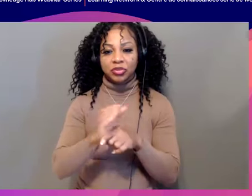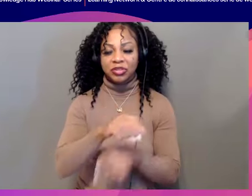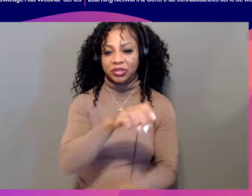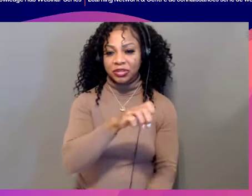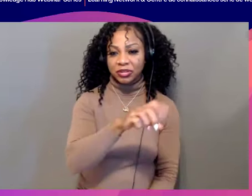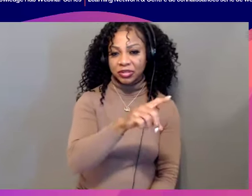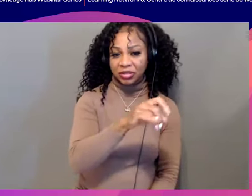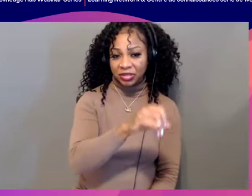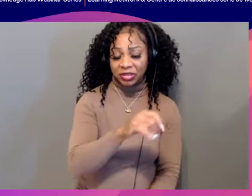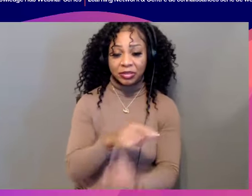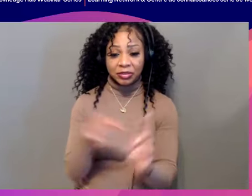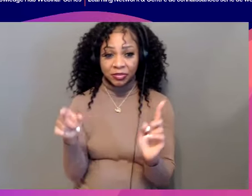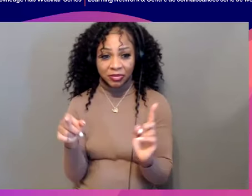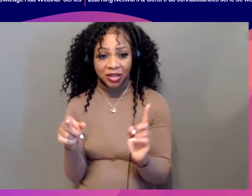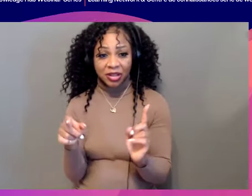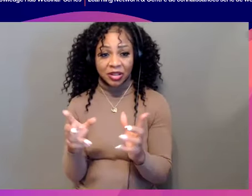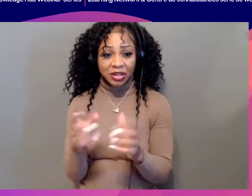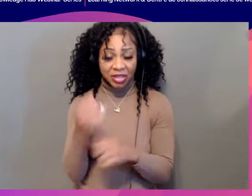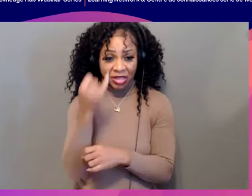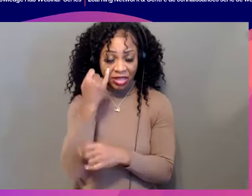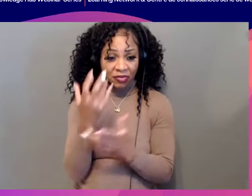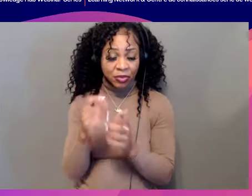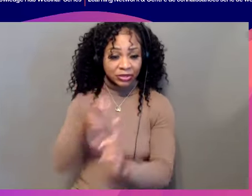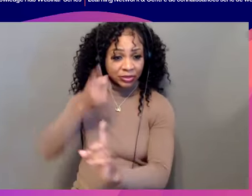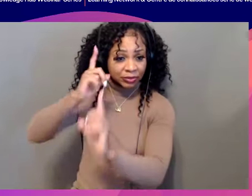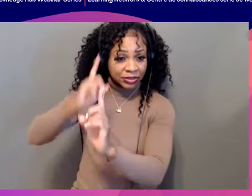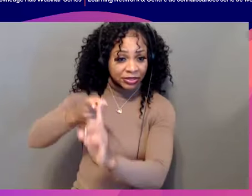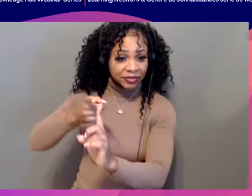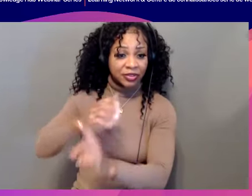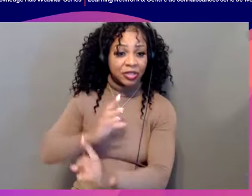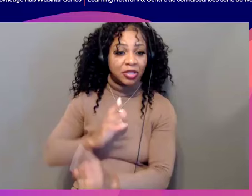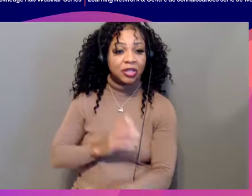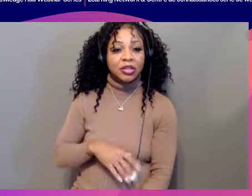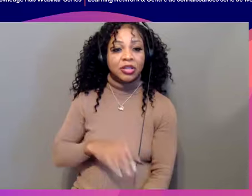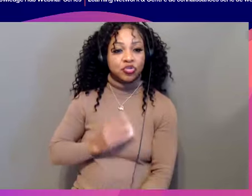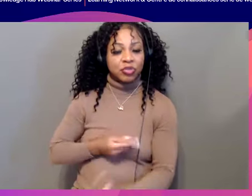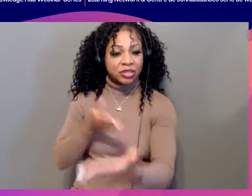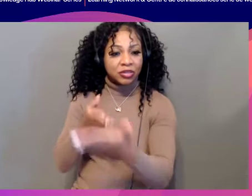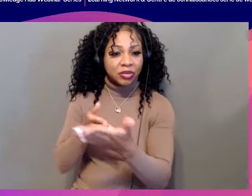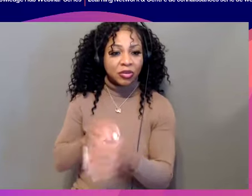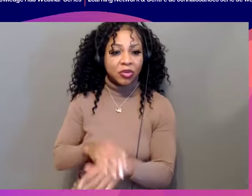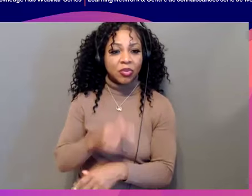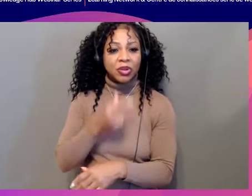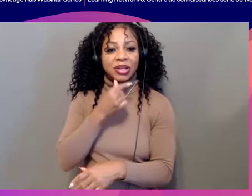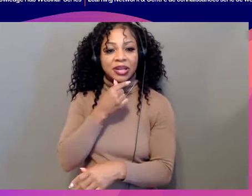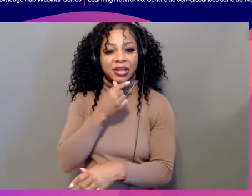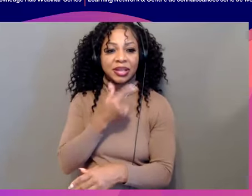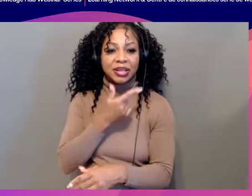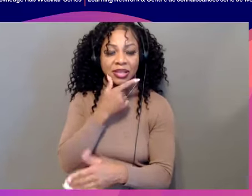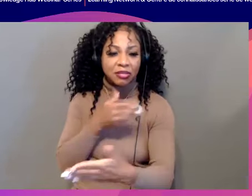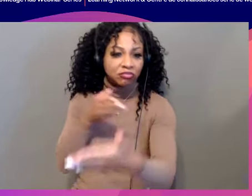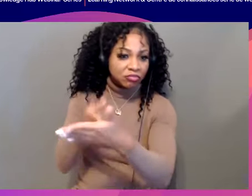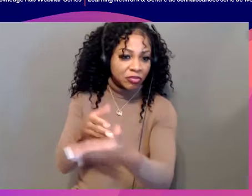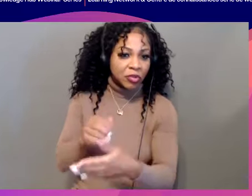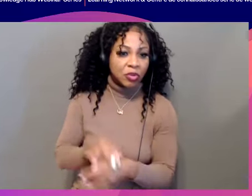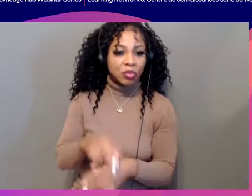But I think if we really wanted to get at the nuances of like transphobia or homophobia or racism, we have to have